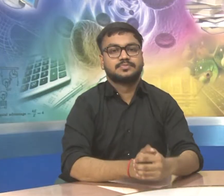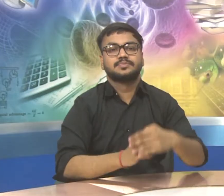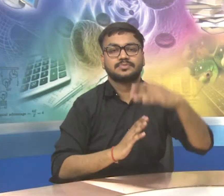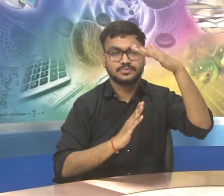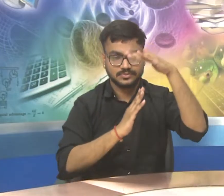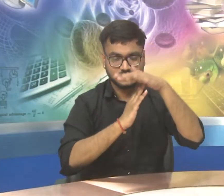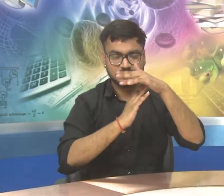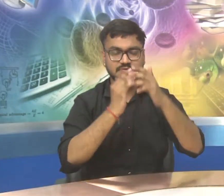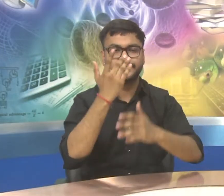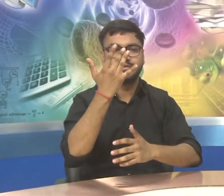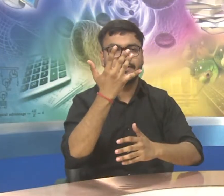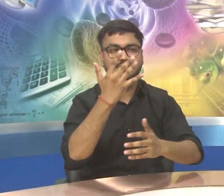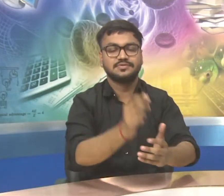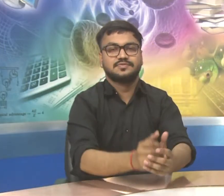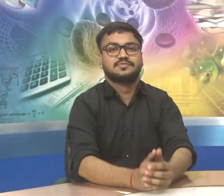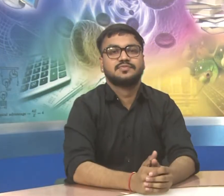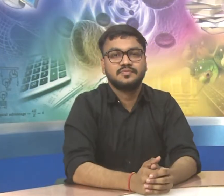It's time for a break.